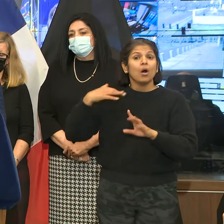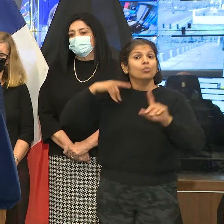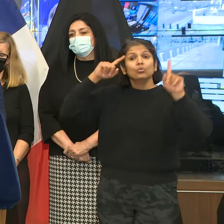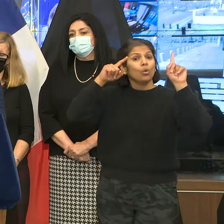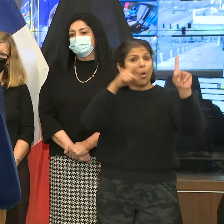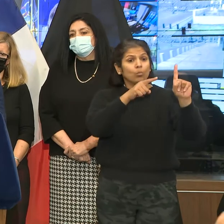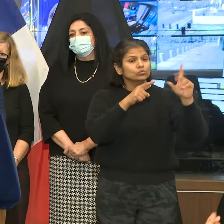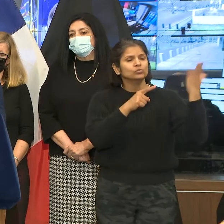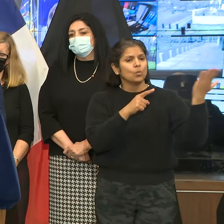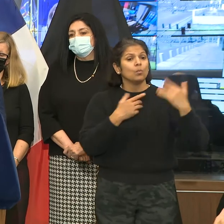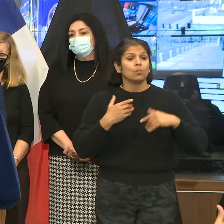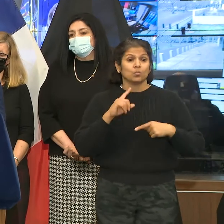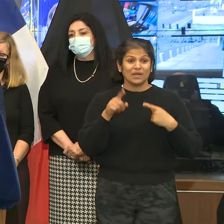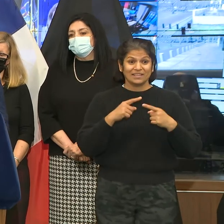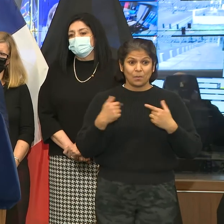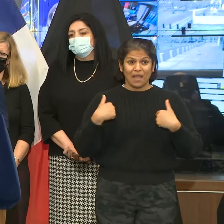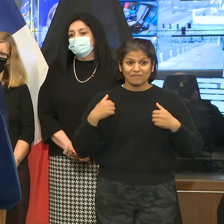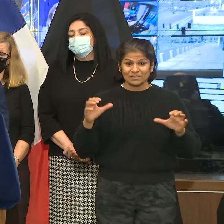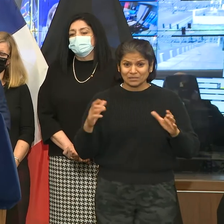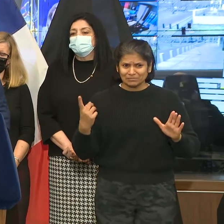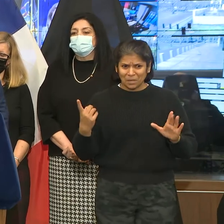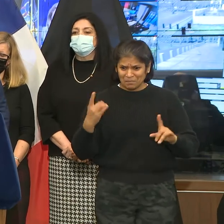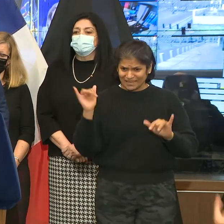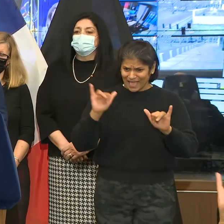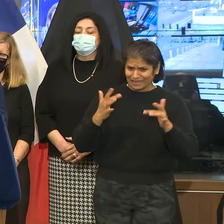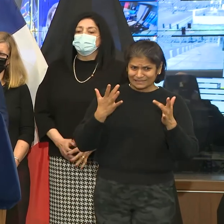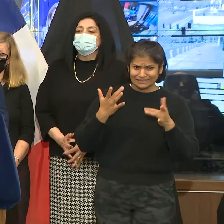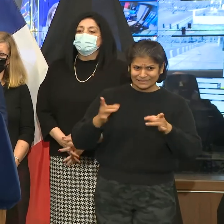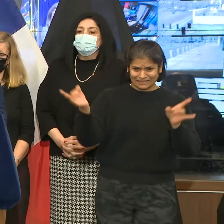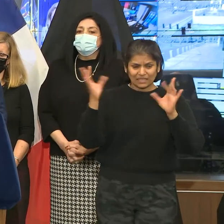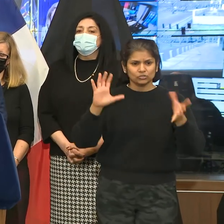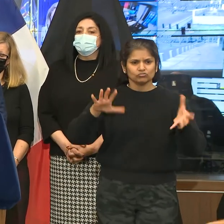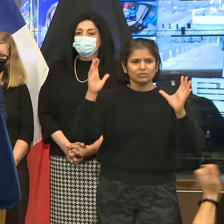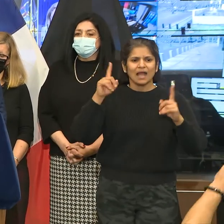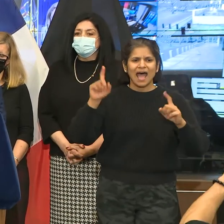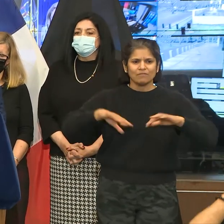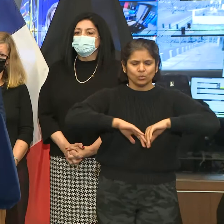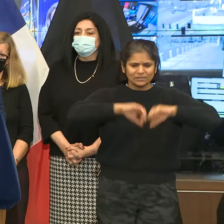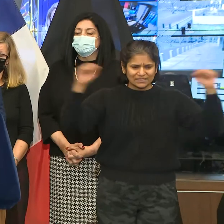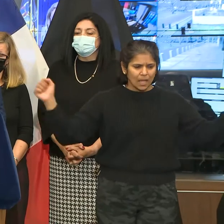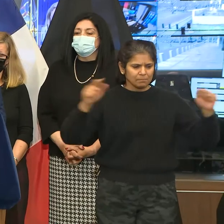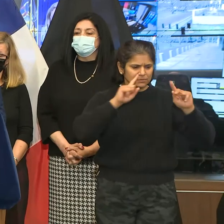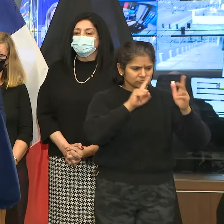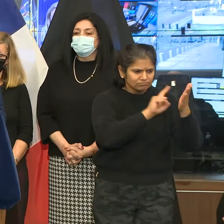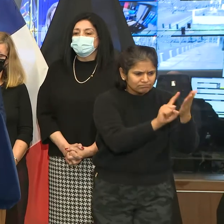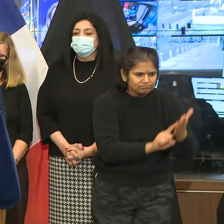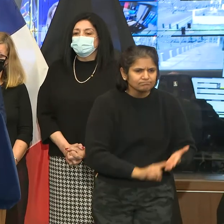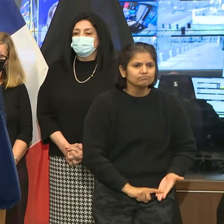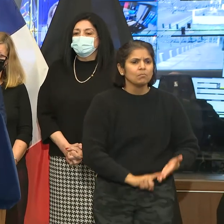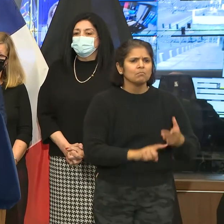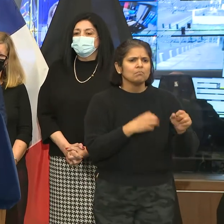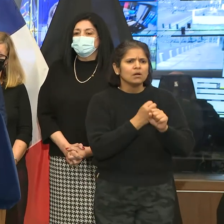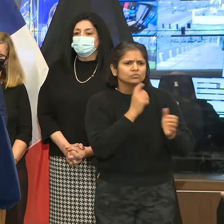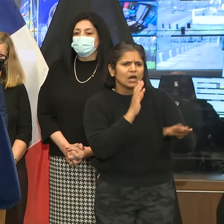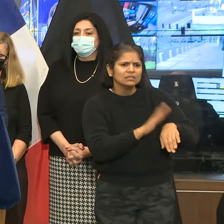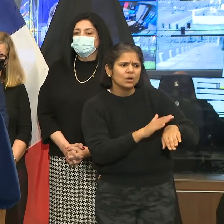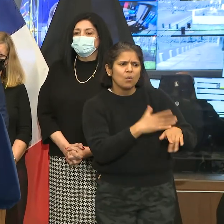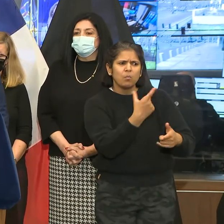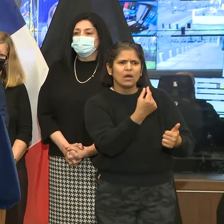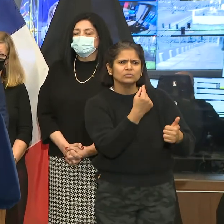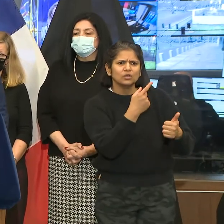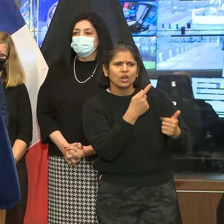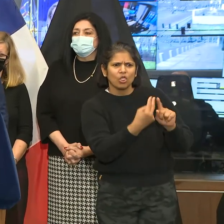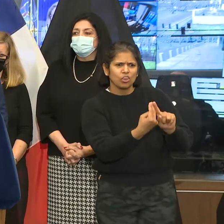like this, let's do a deep dive and say, where were the warning signs? What should we have looked for? How are we empowering those who are at the